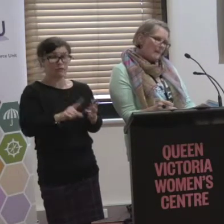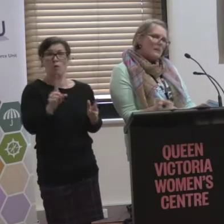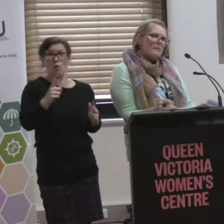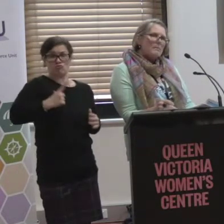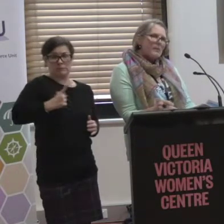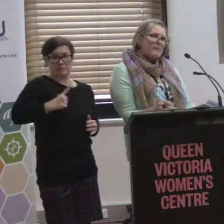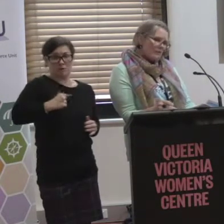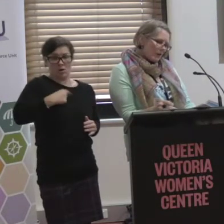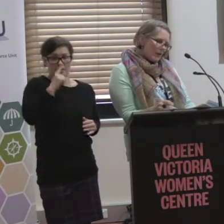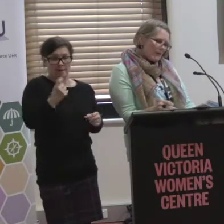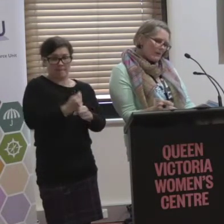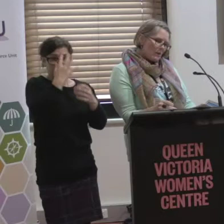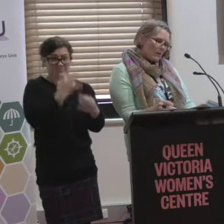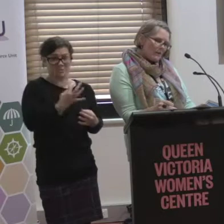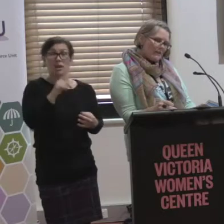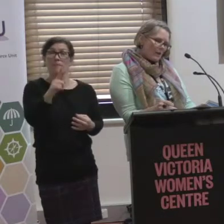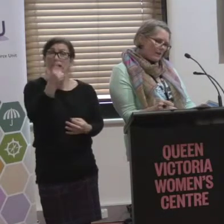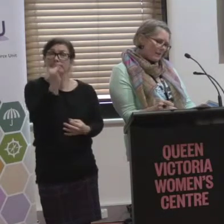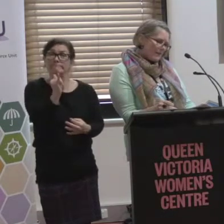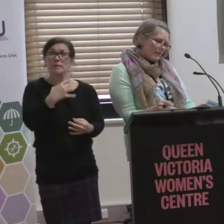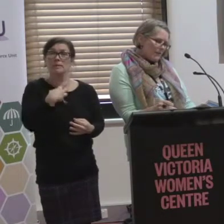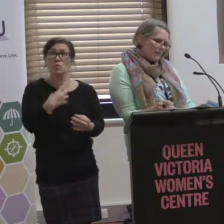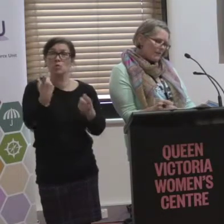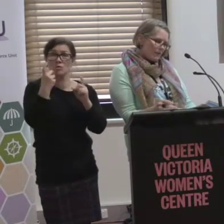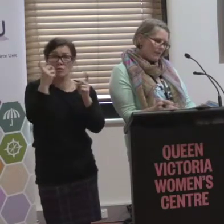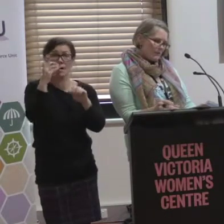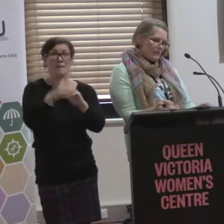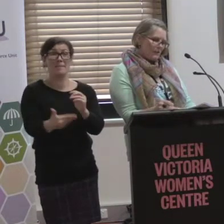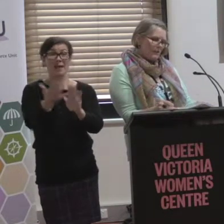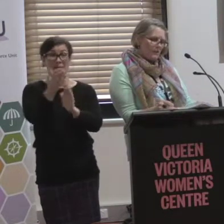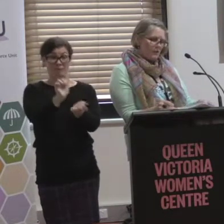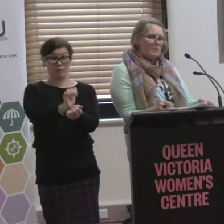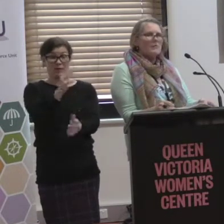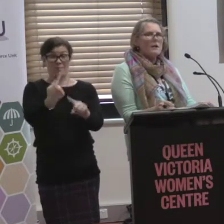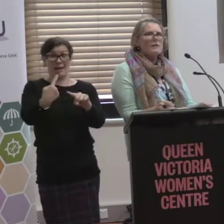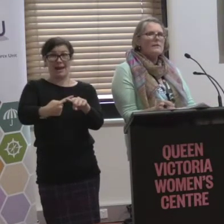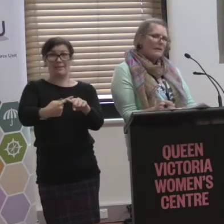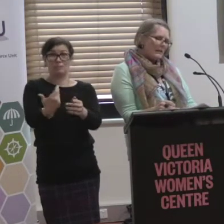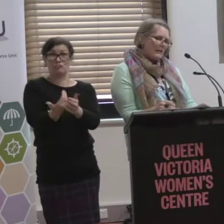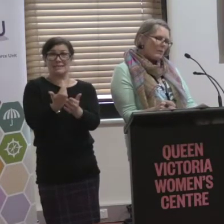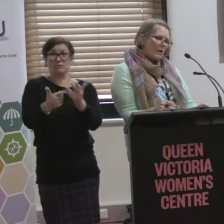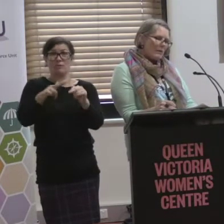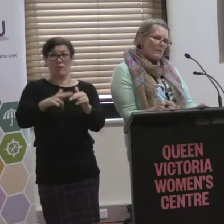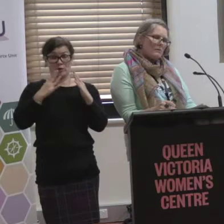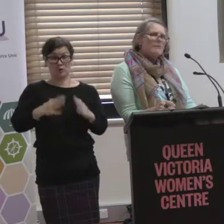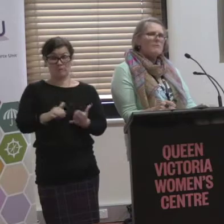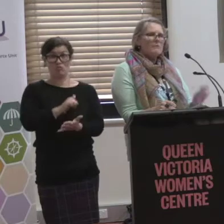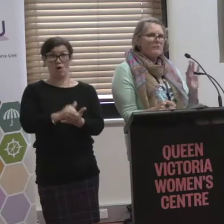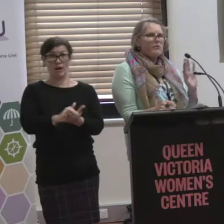decision. But there is a growing concern that this goes against the fundamental freedom and protections of human rights. That's why